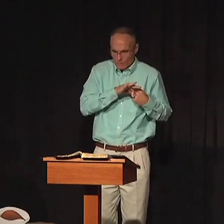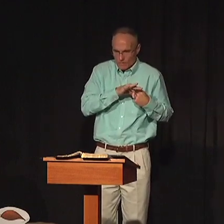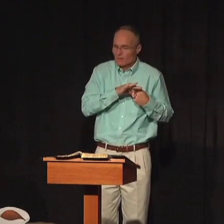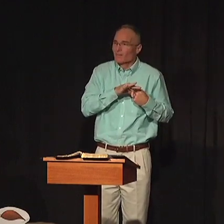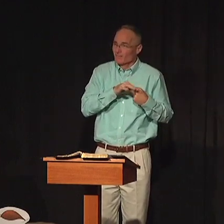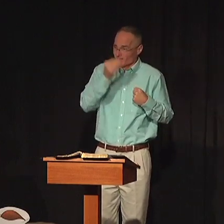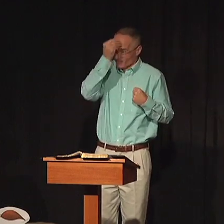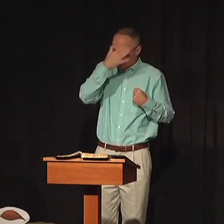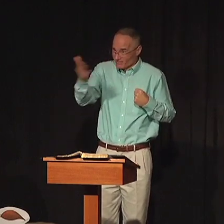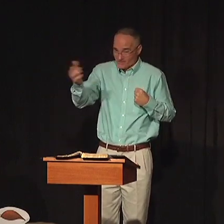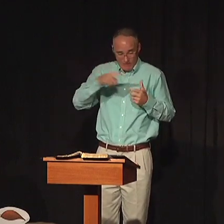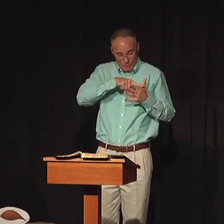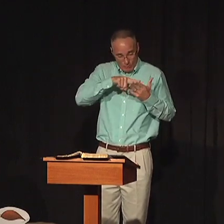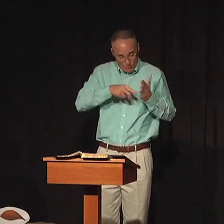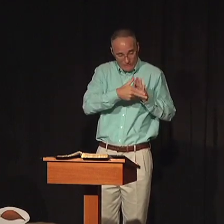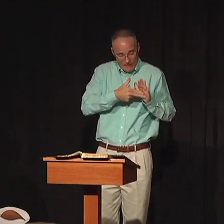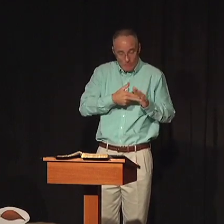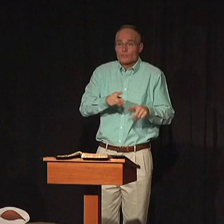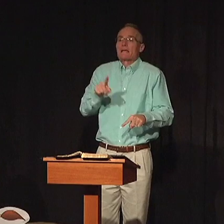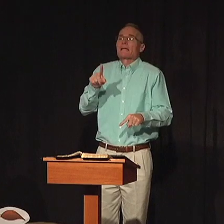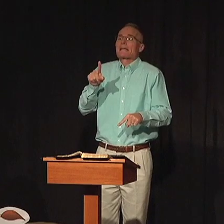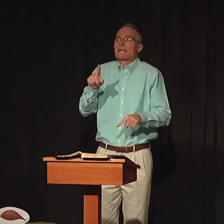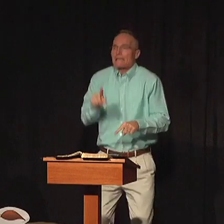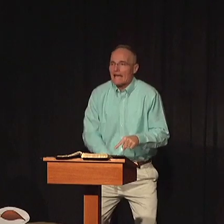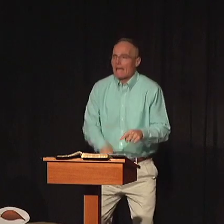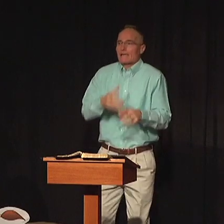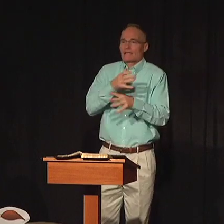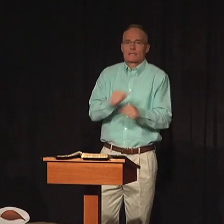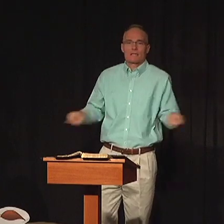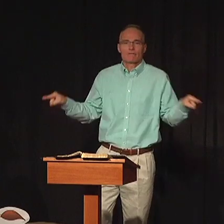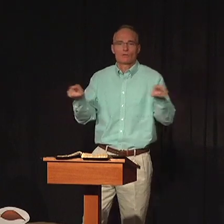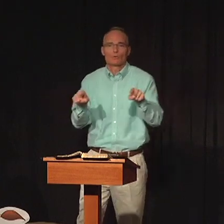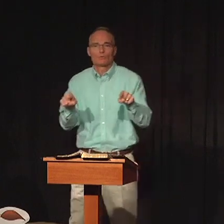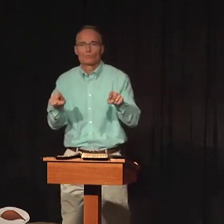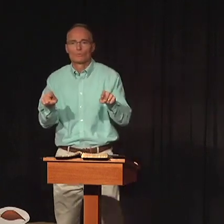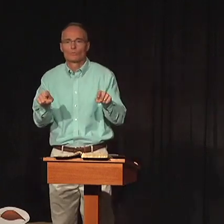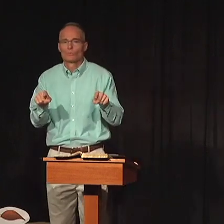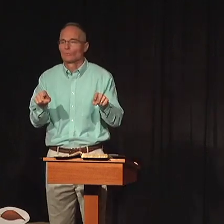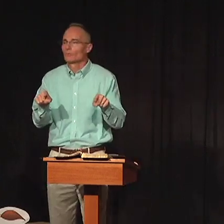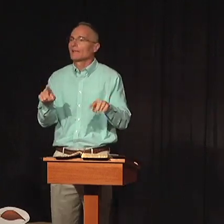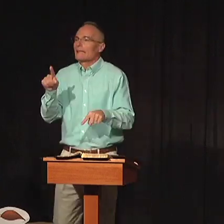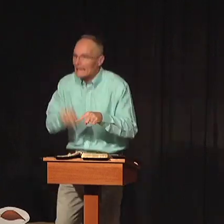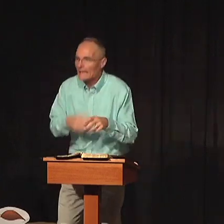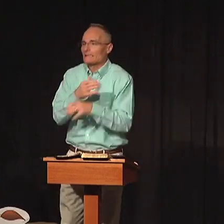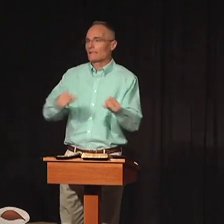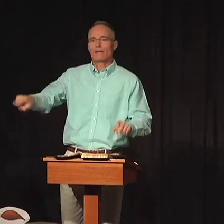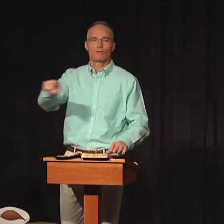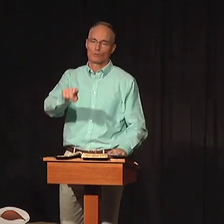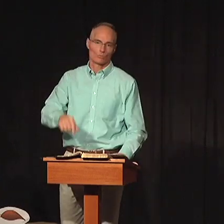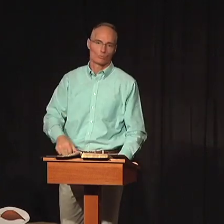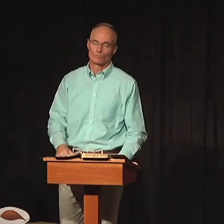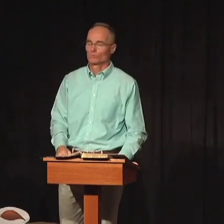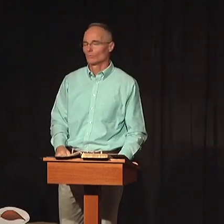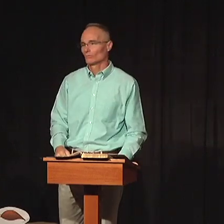or deaf, whatever, that's important. I'm telling you, all of those labels can't save you. They cannot